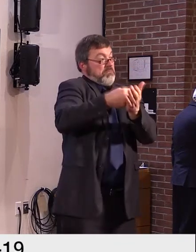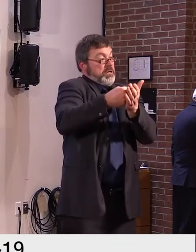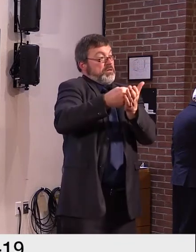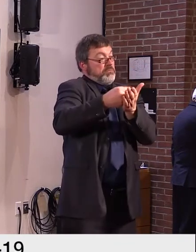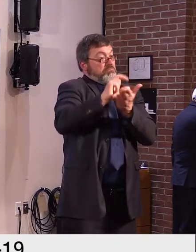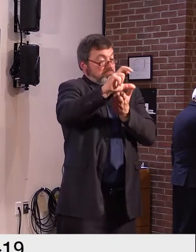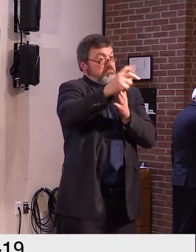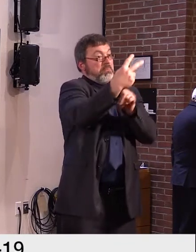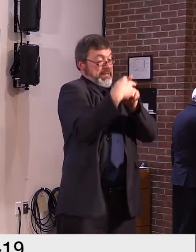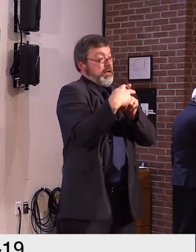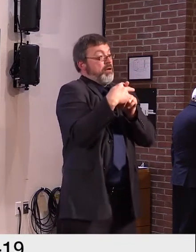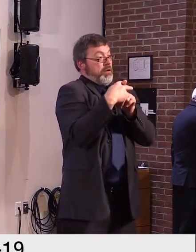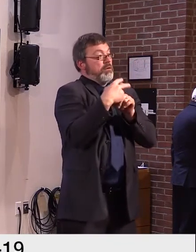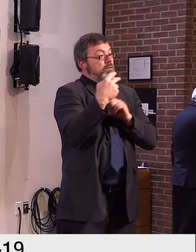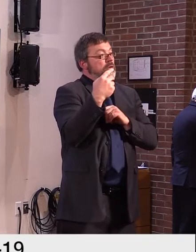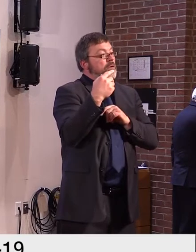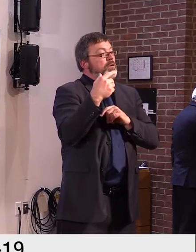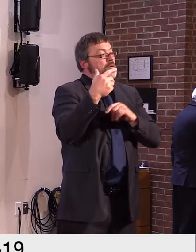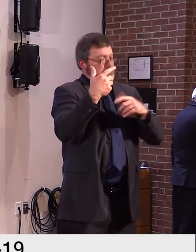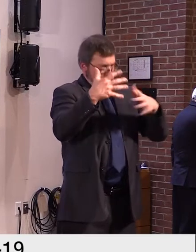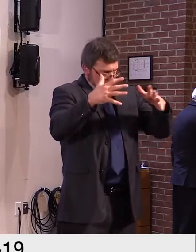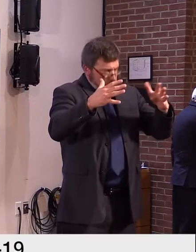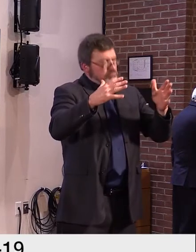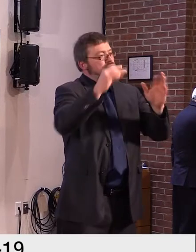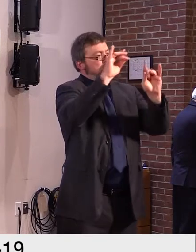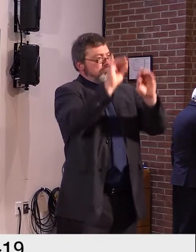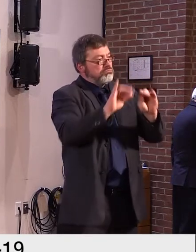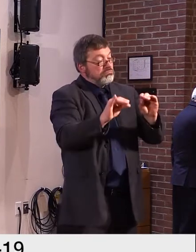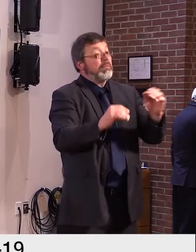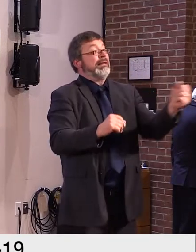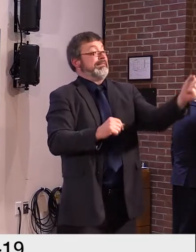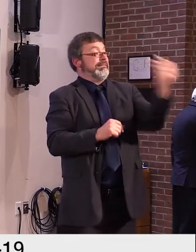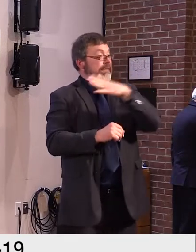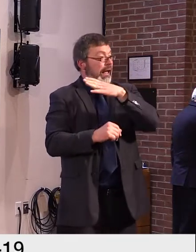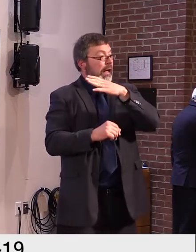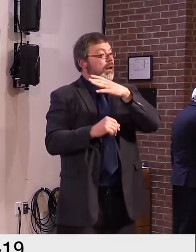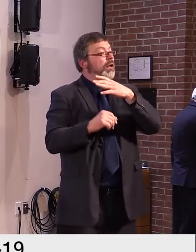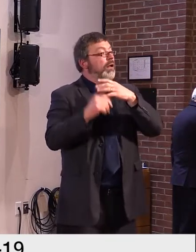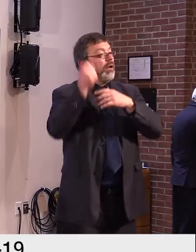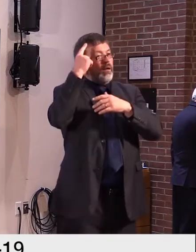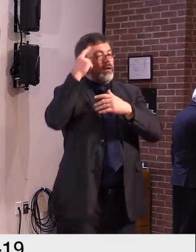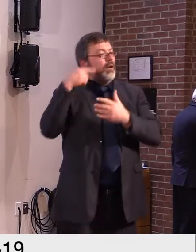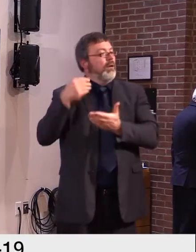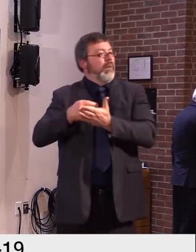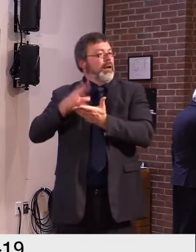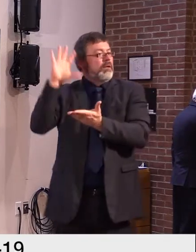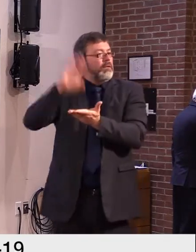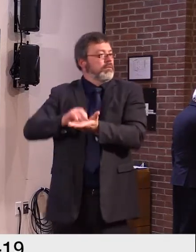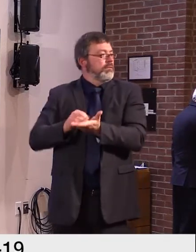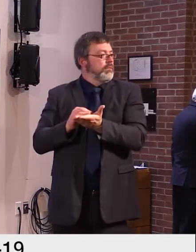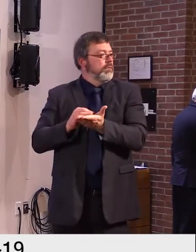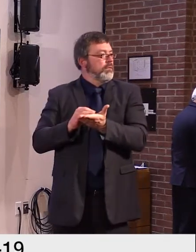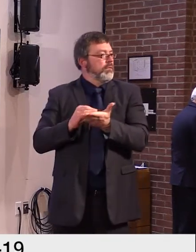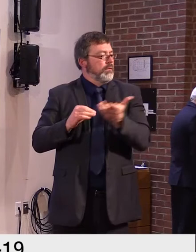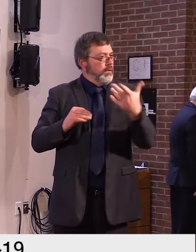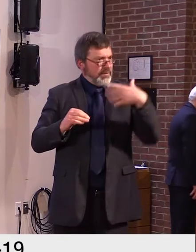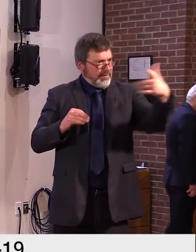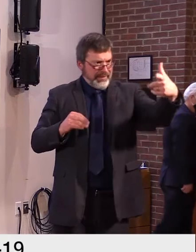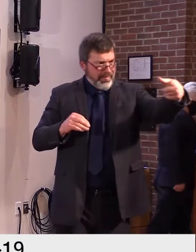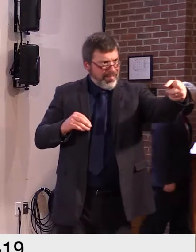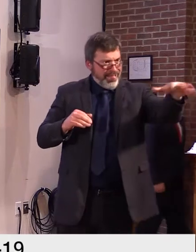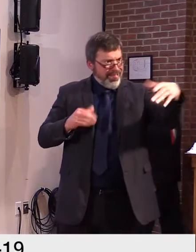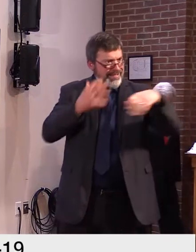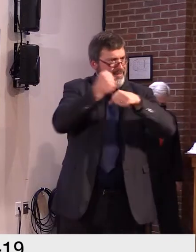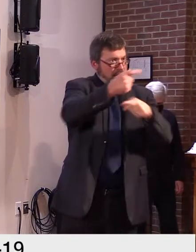they got an application in, but the money ran out before they received any grant money. You're